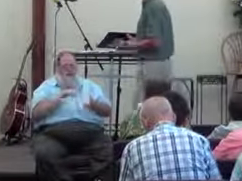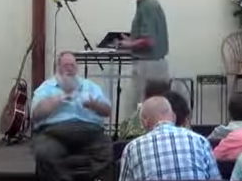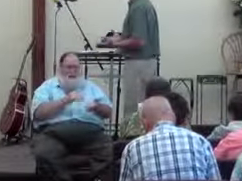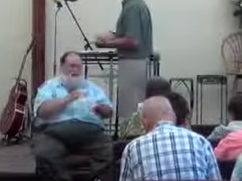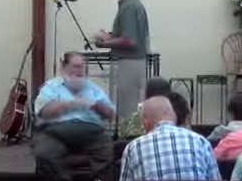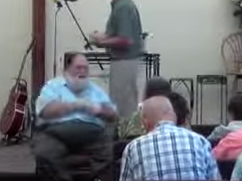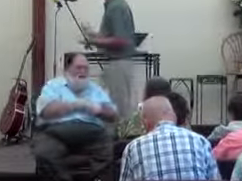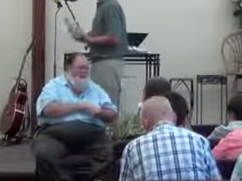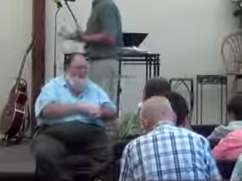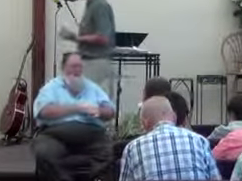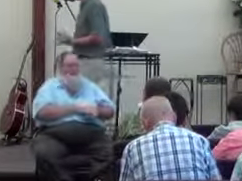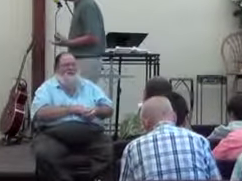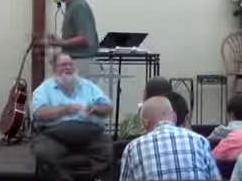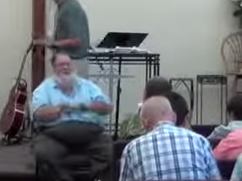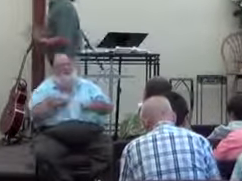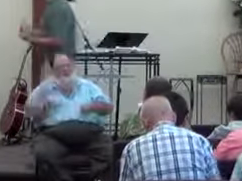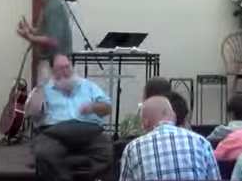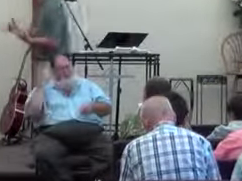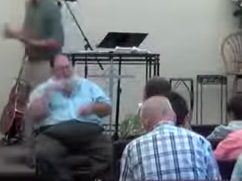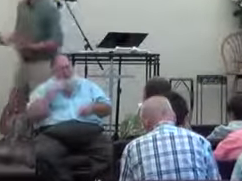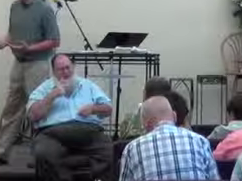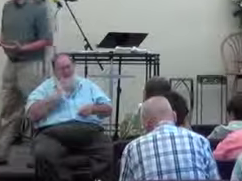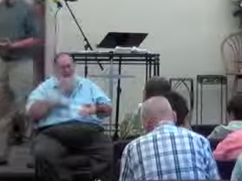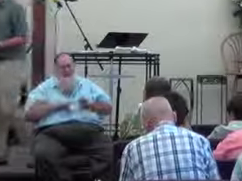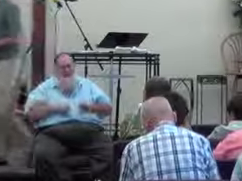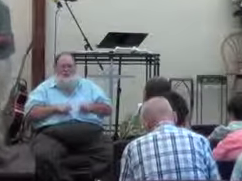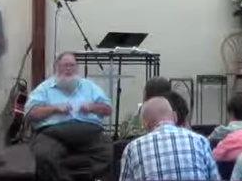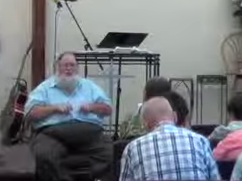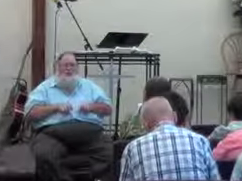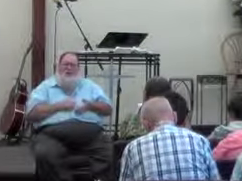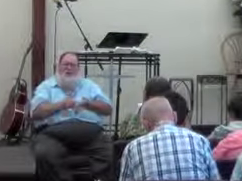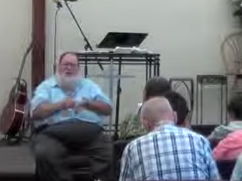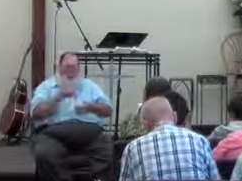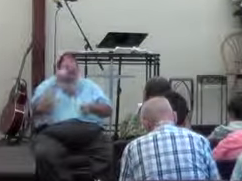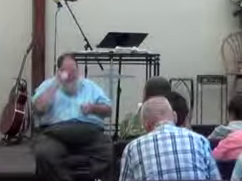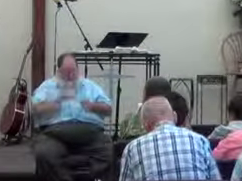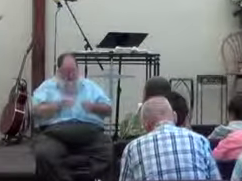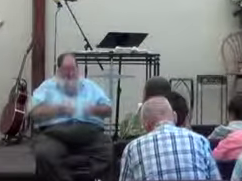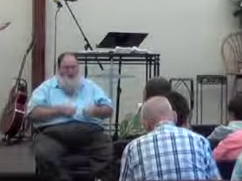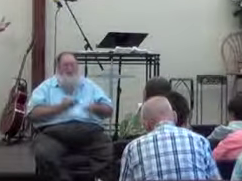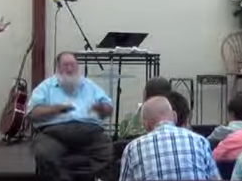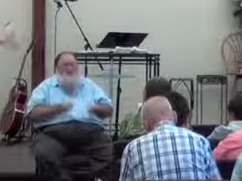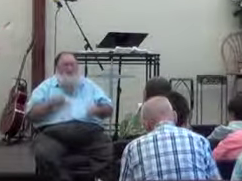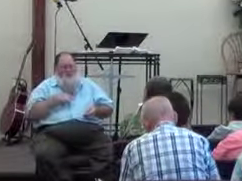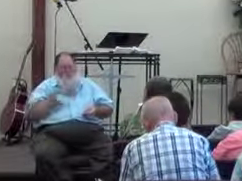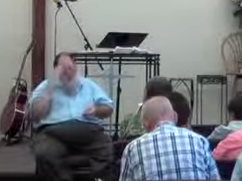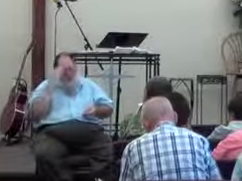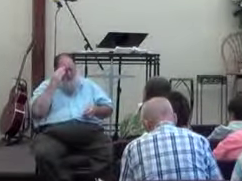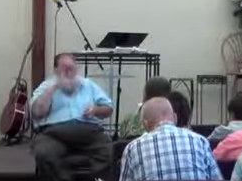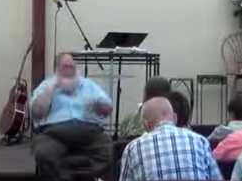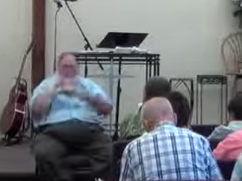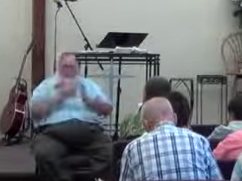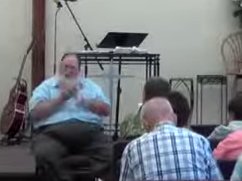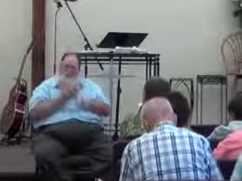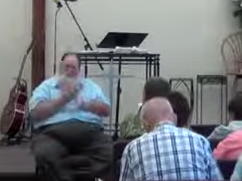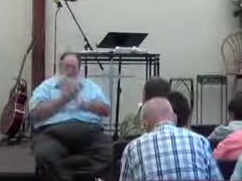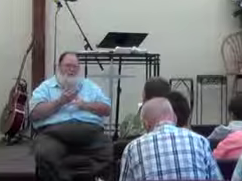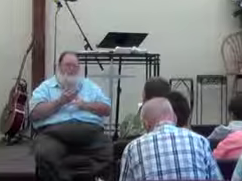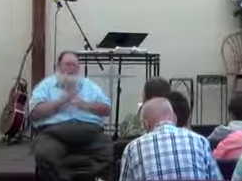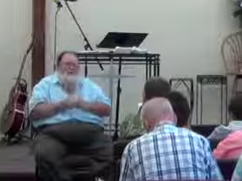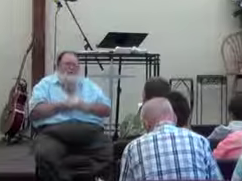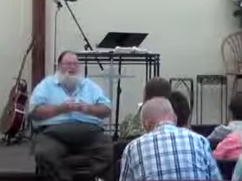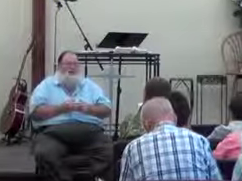again. It's like Paul saying, when I want to bring this to your remembrance. There's things that we know that we've read through, and this is a very, very familiar